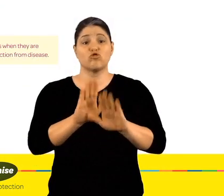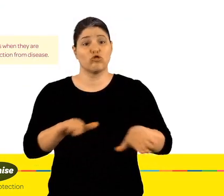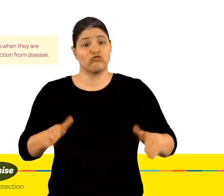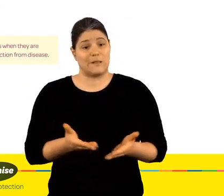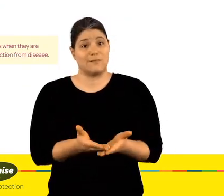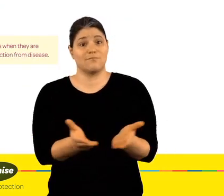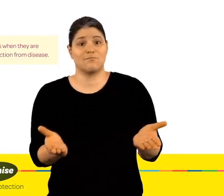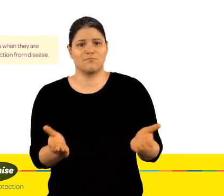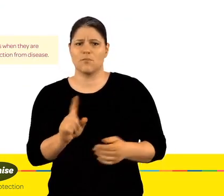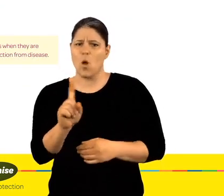Keeping track of immunizations.